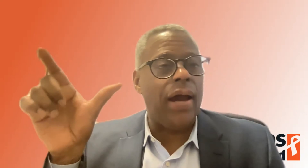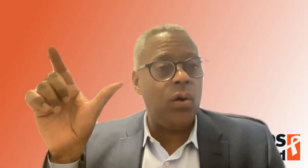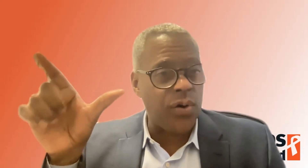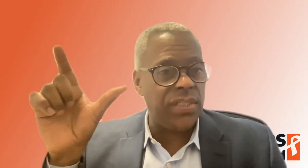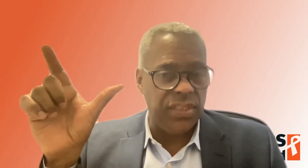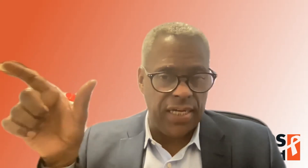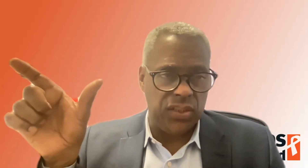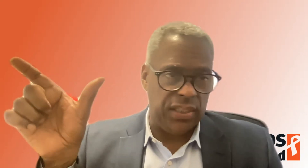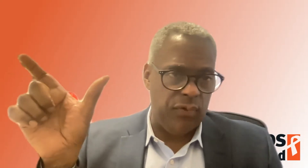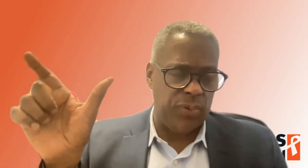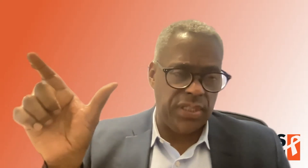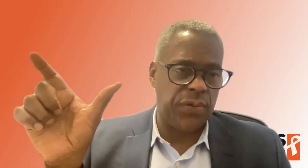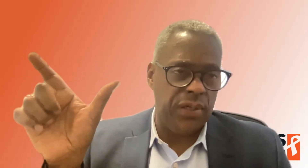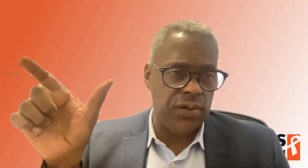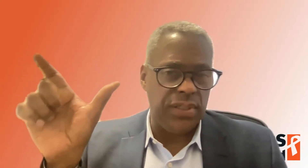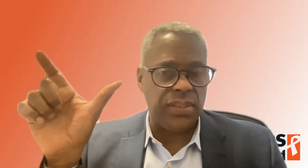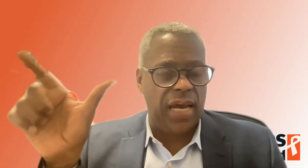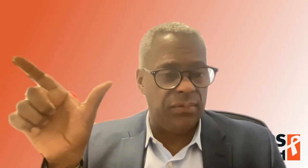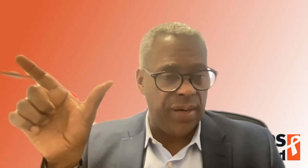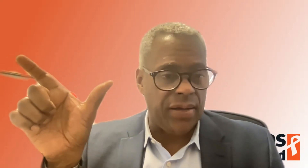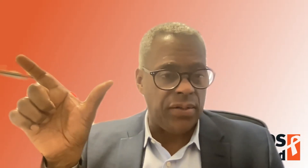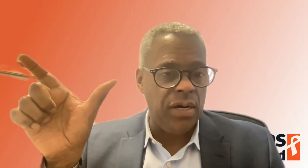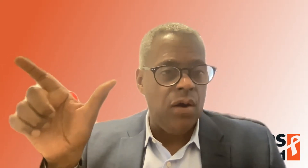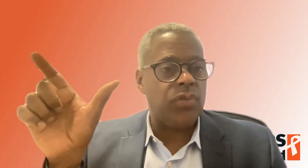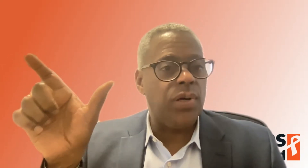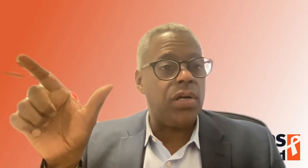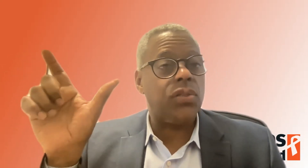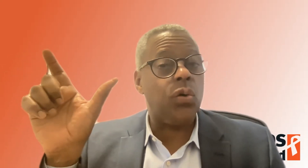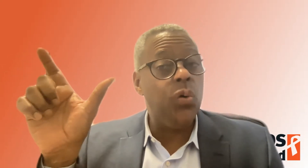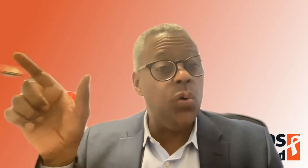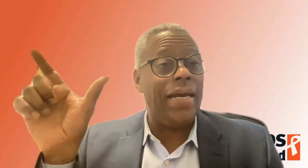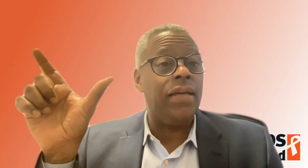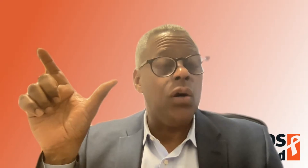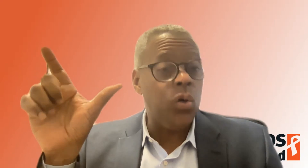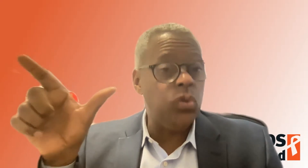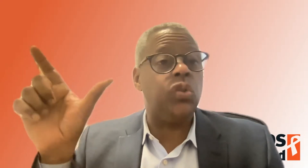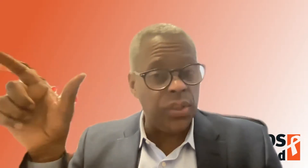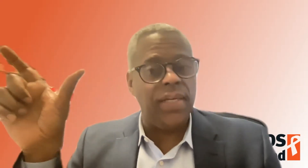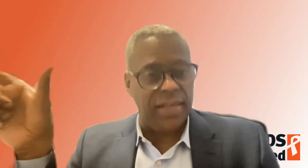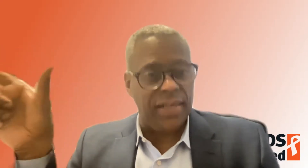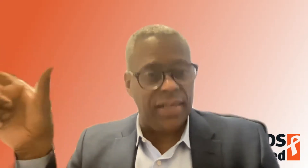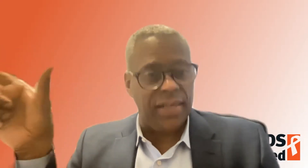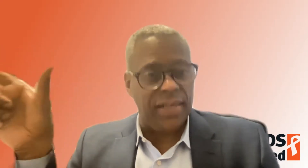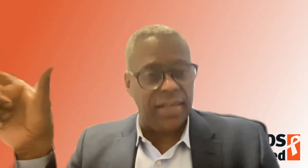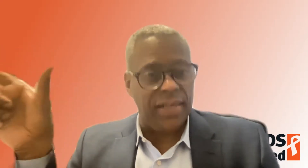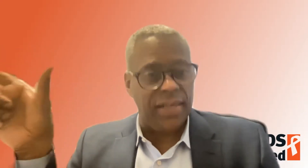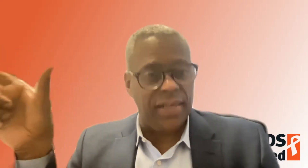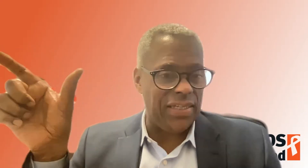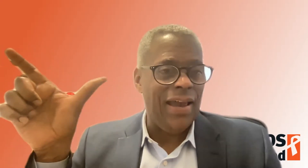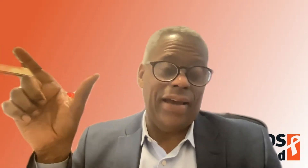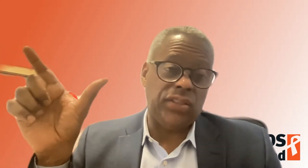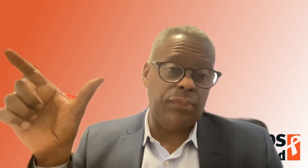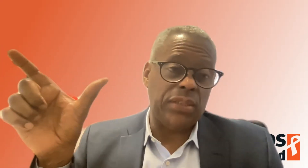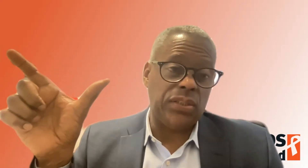the prioritization that we particularly heard in the second panel with regard to who should get